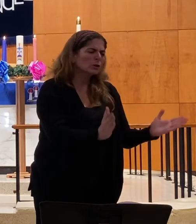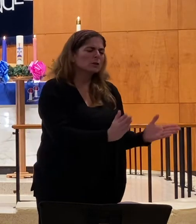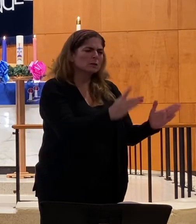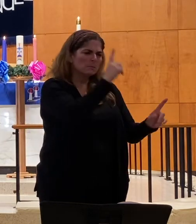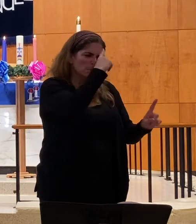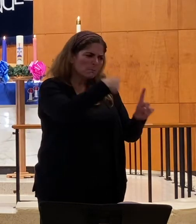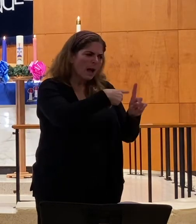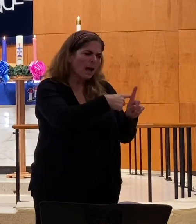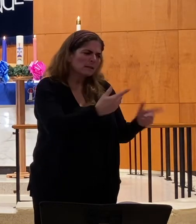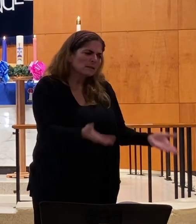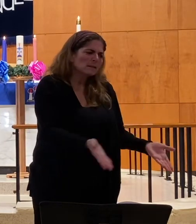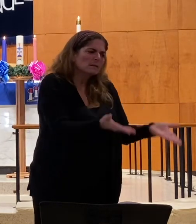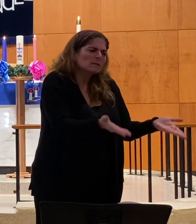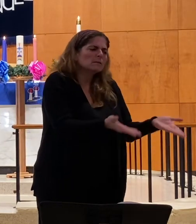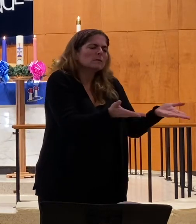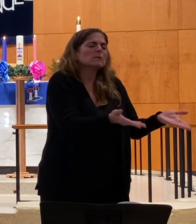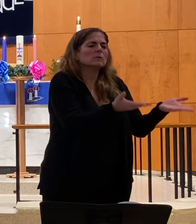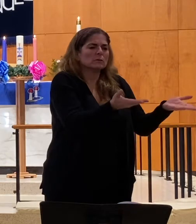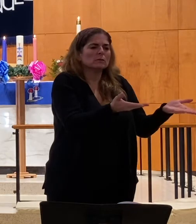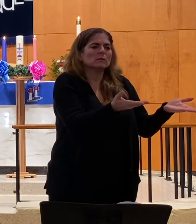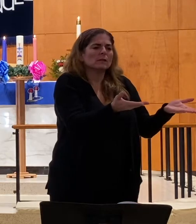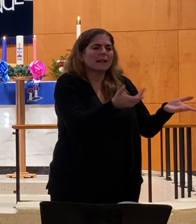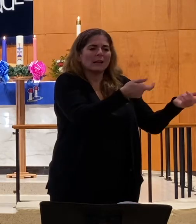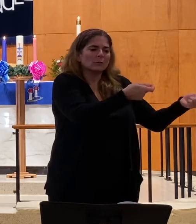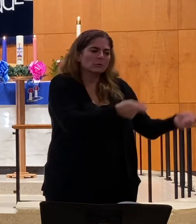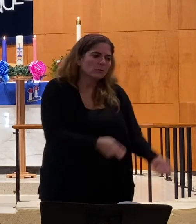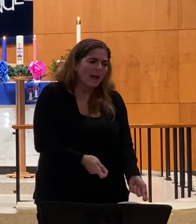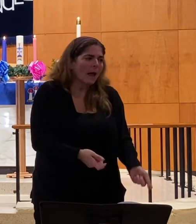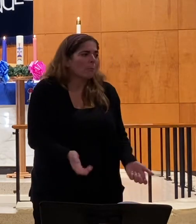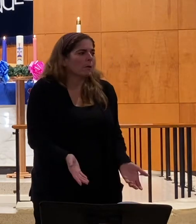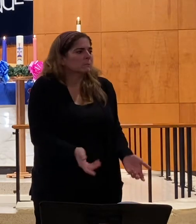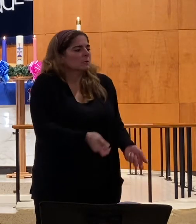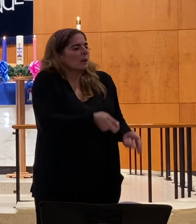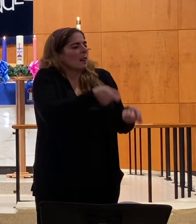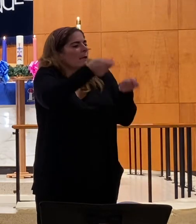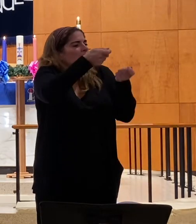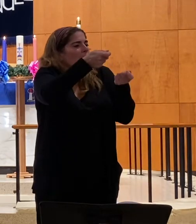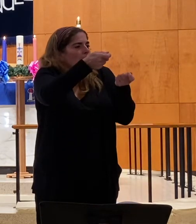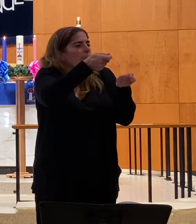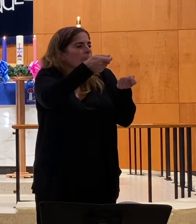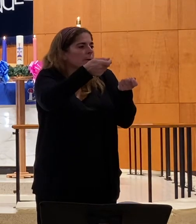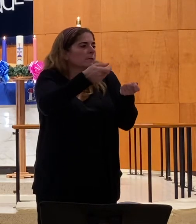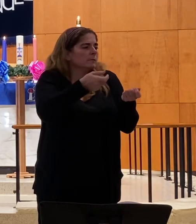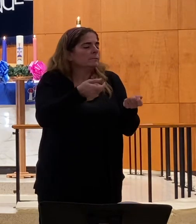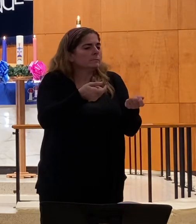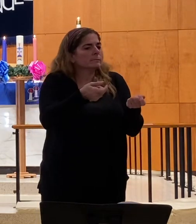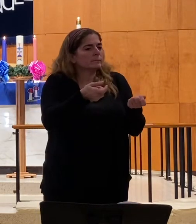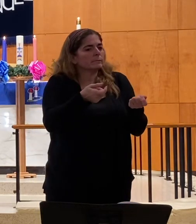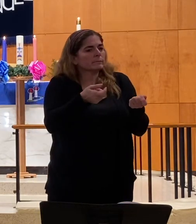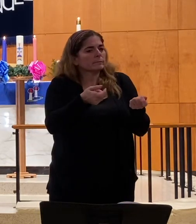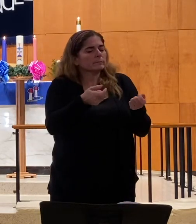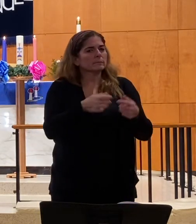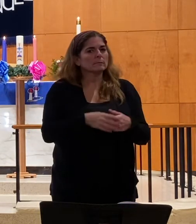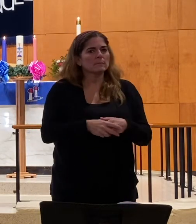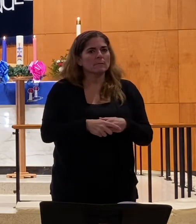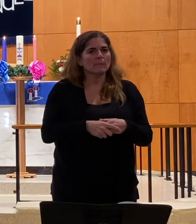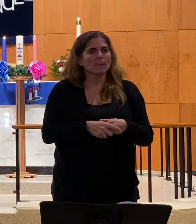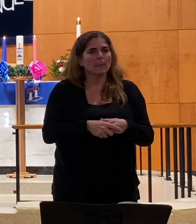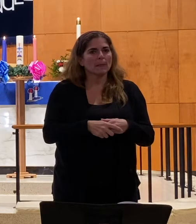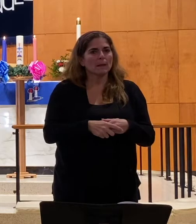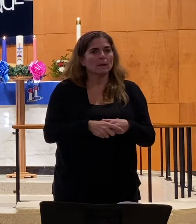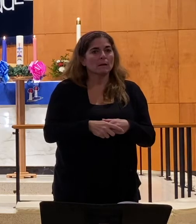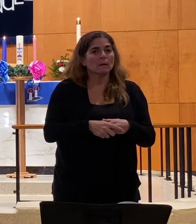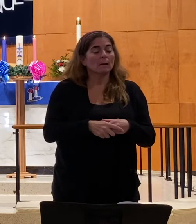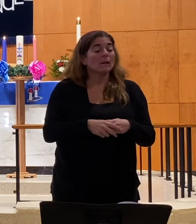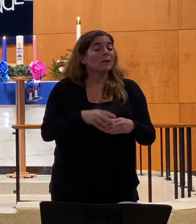to the faint of spirit. Become those who reveal the life of Christ anew in the world, a world